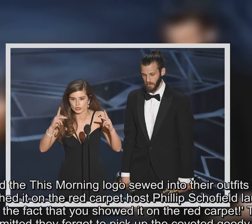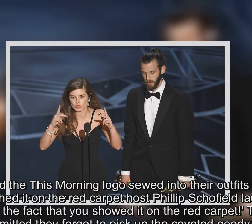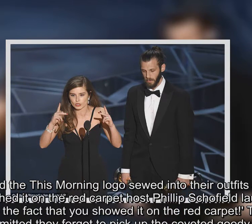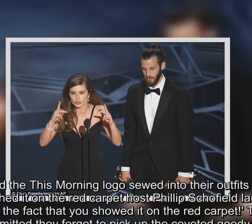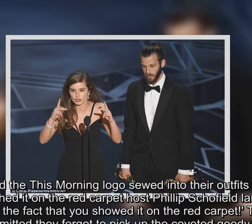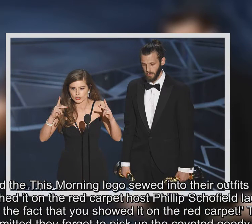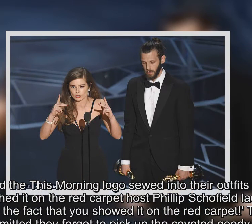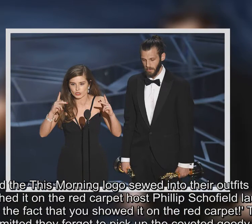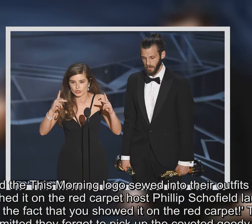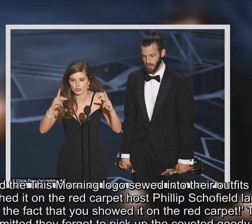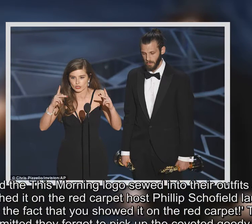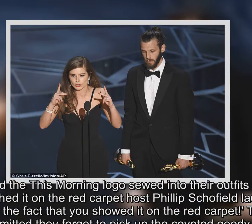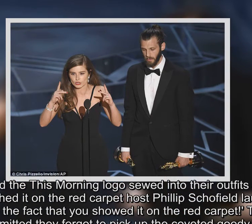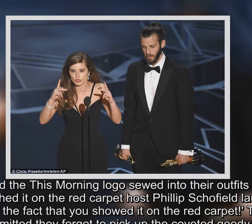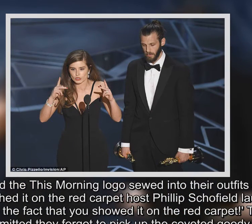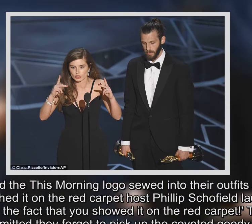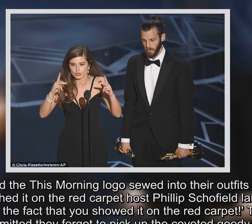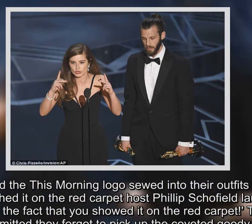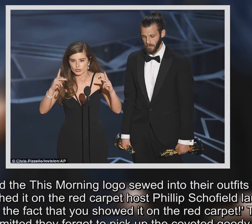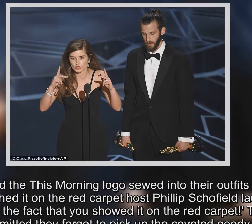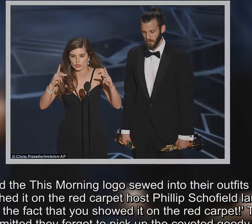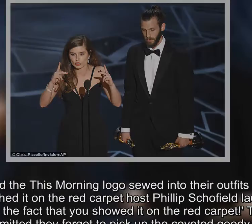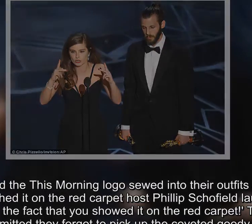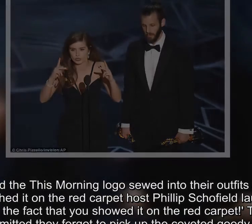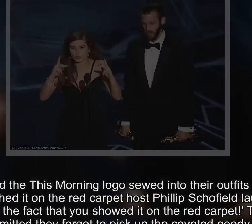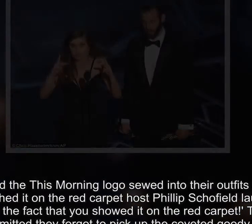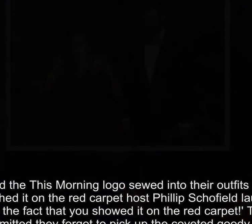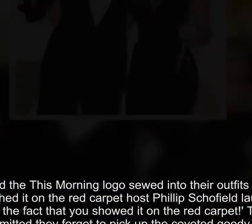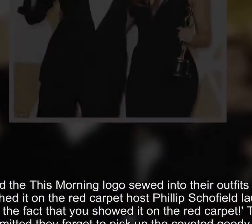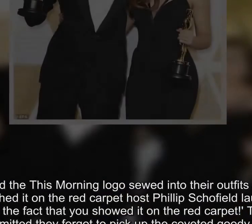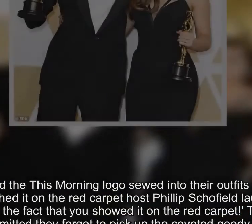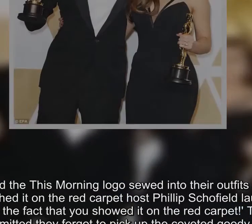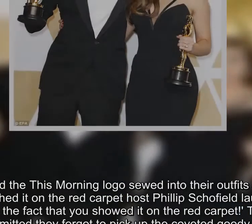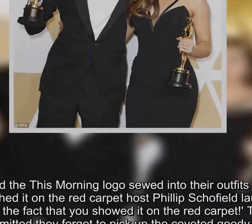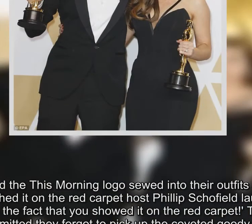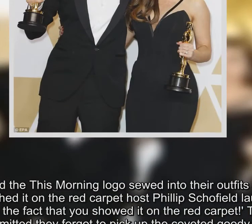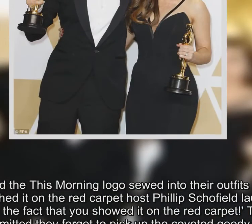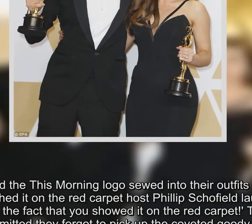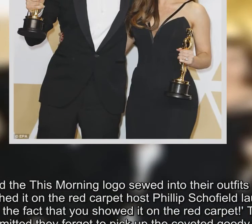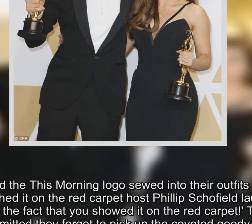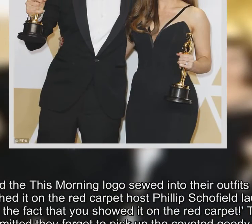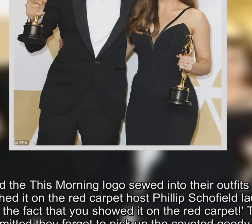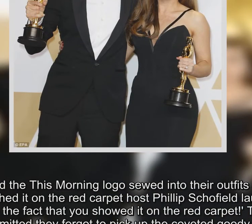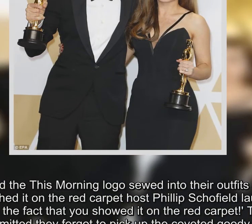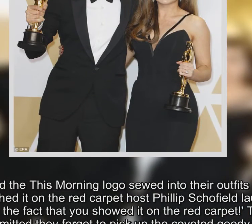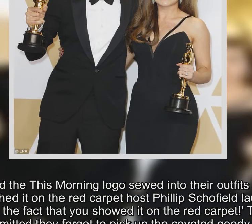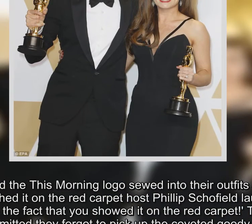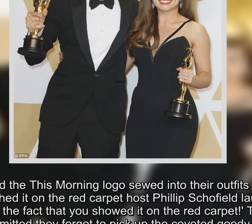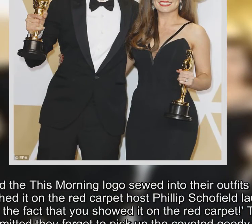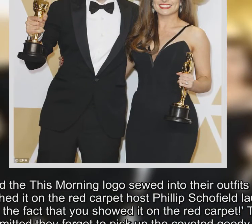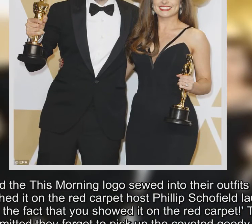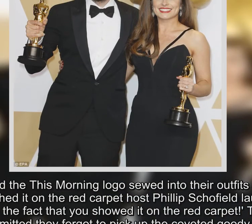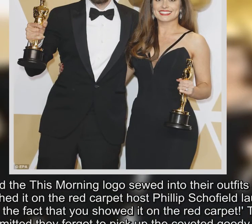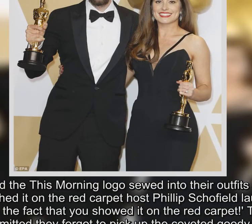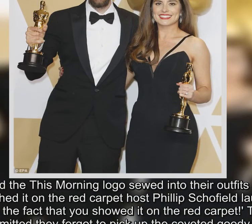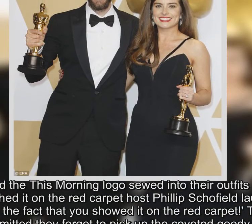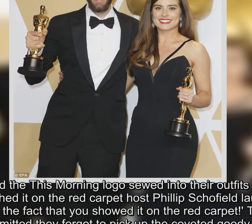I love the fact that you showed it on the red carpet.The duo admitted they forgot to pick up the coveted goodie bag.